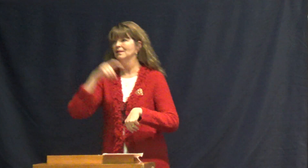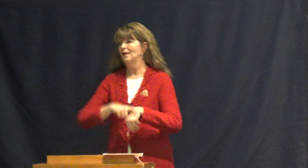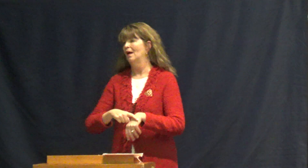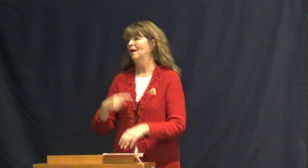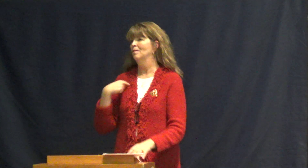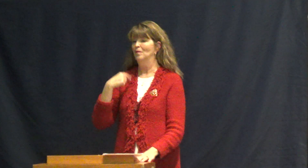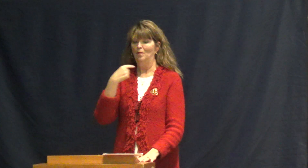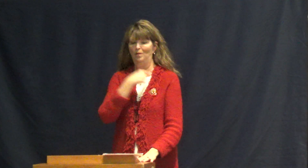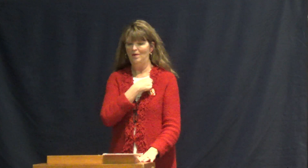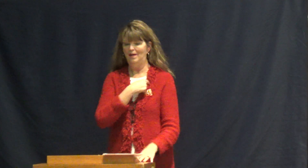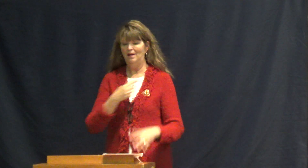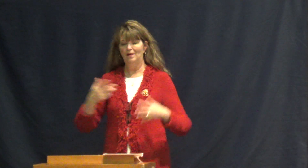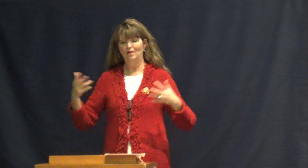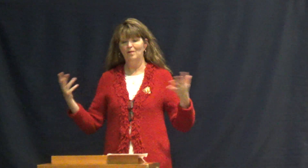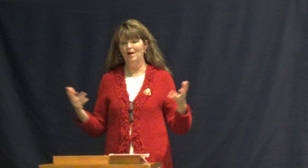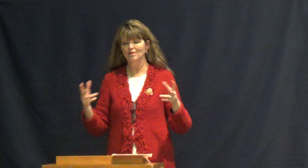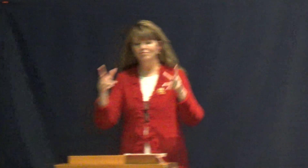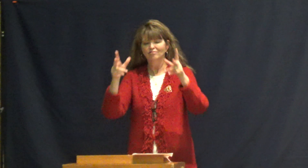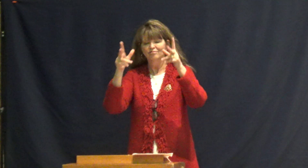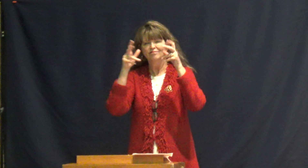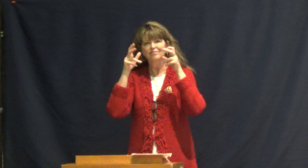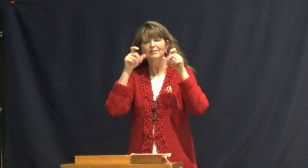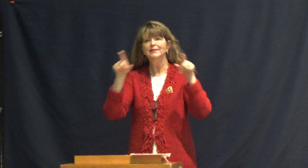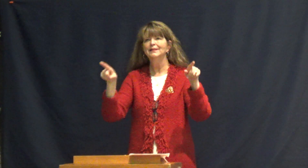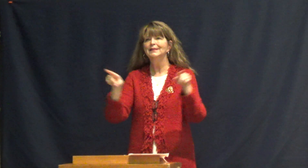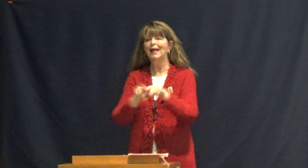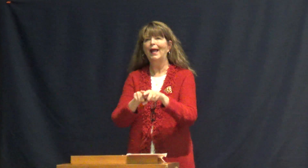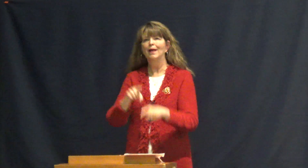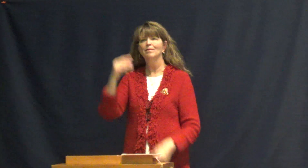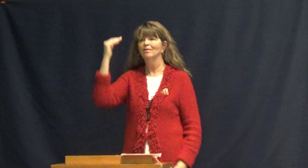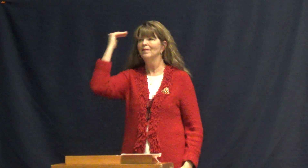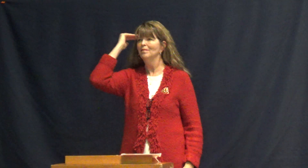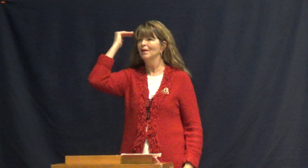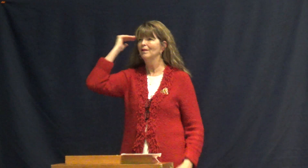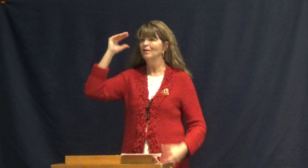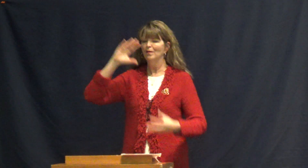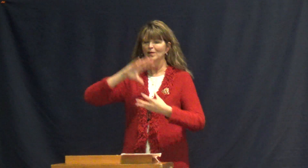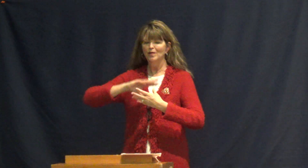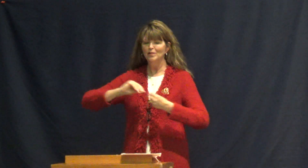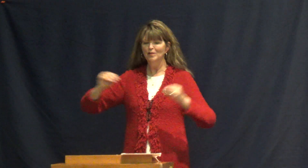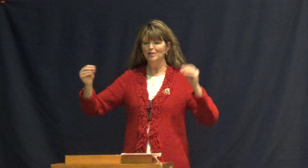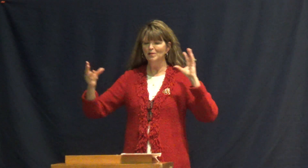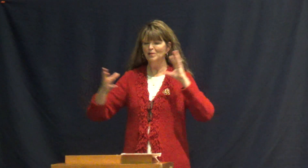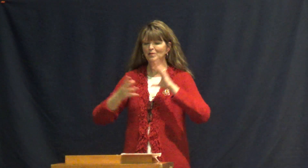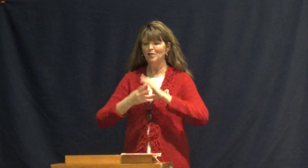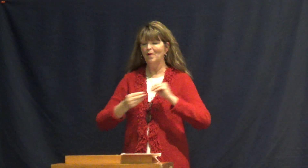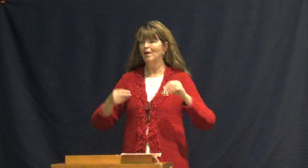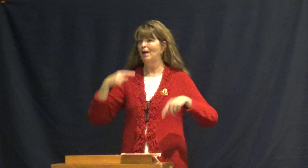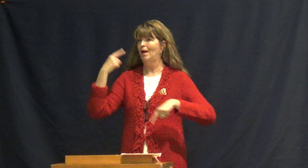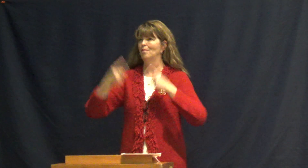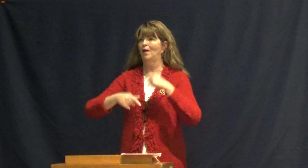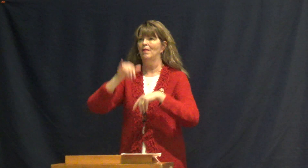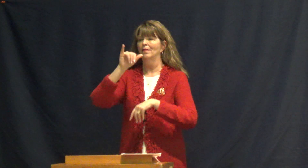So, every year at Christmas time, we hear the same familiar